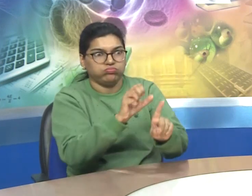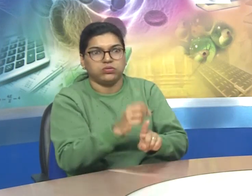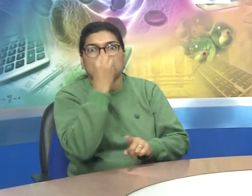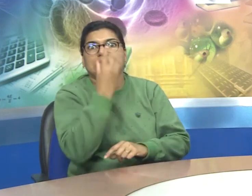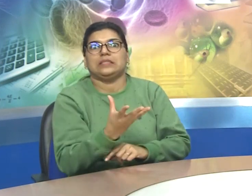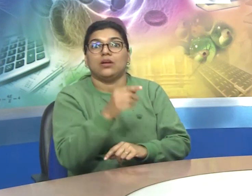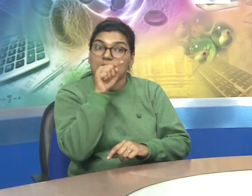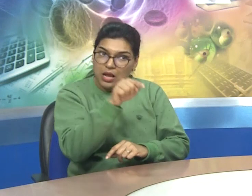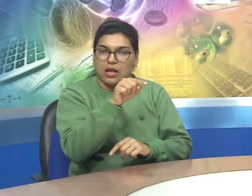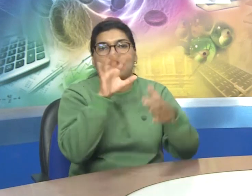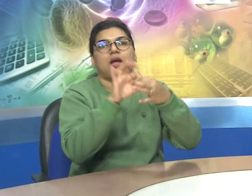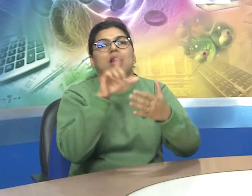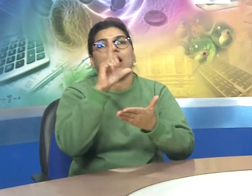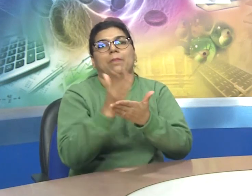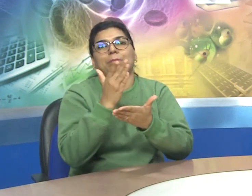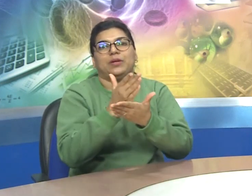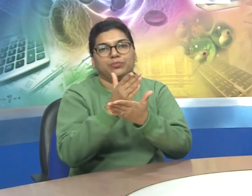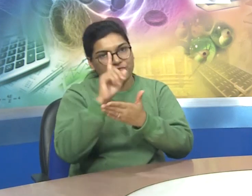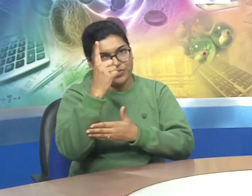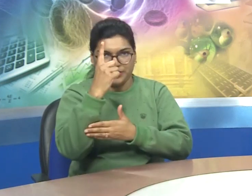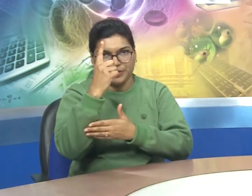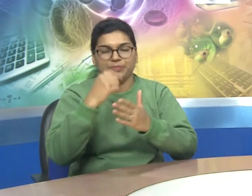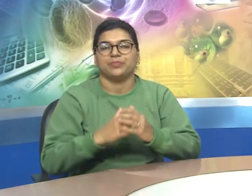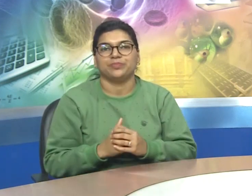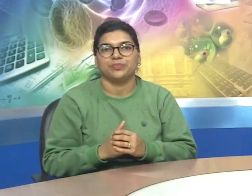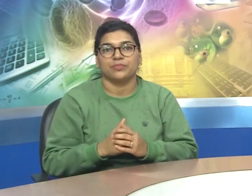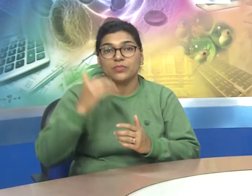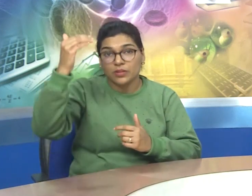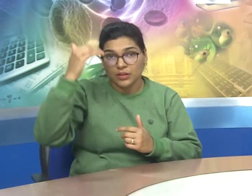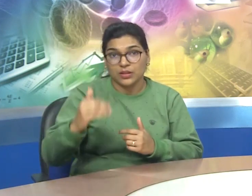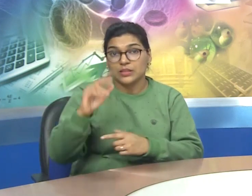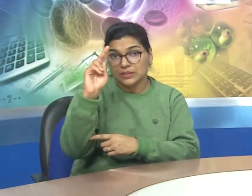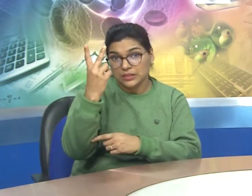different items or different things. Point 2.